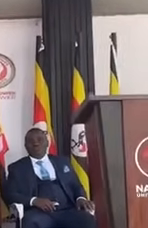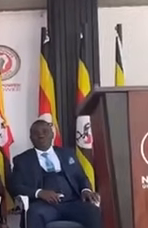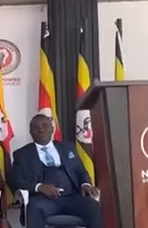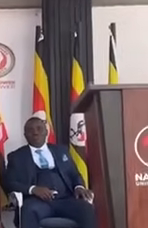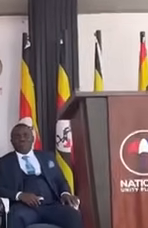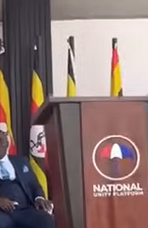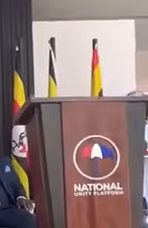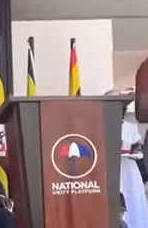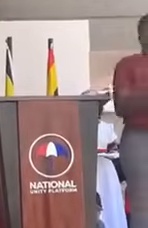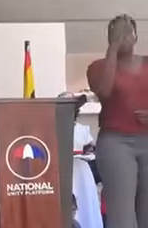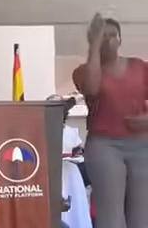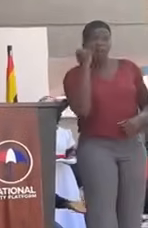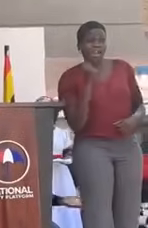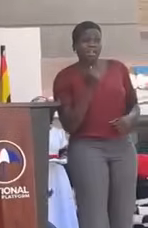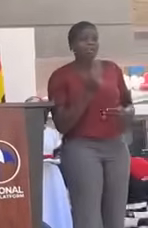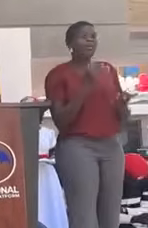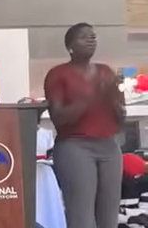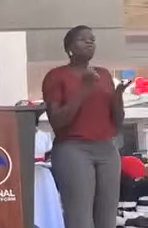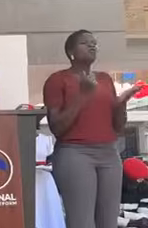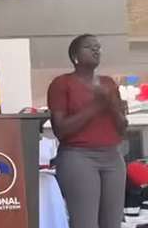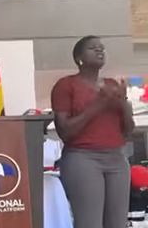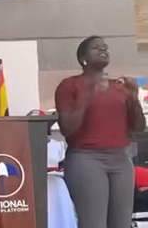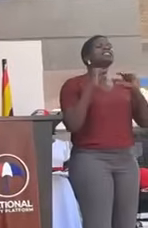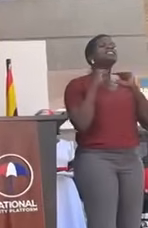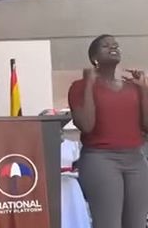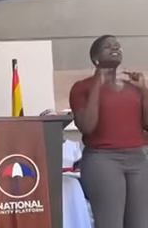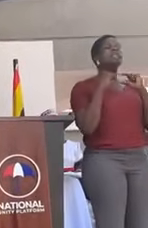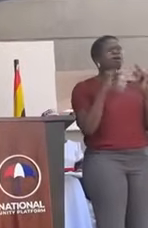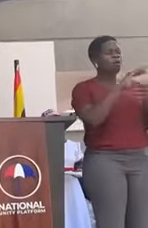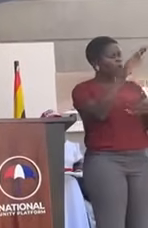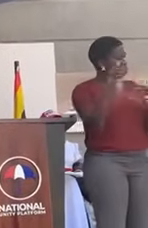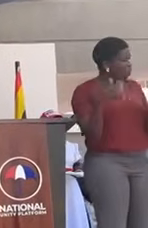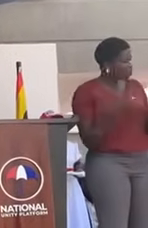kubanga abasumba ba katonda bonna